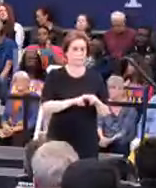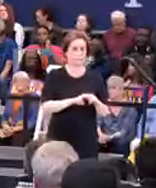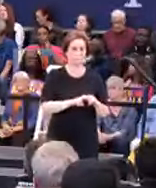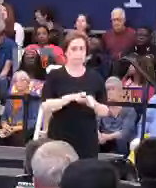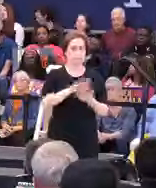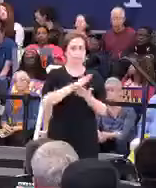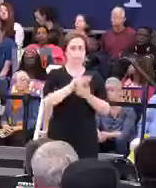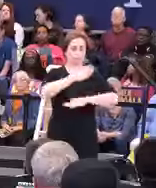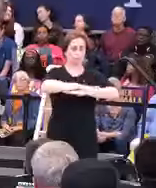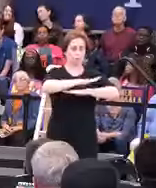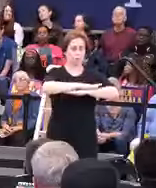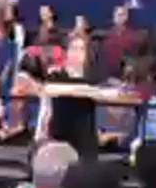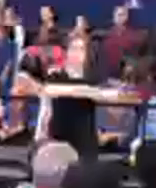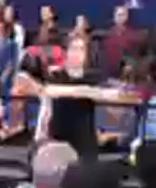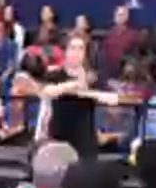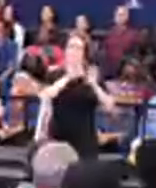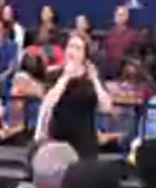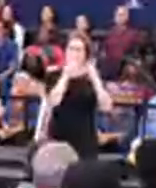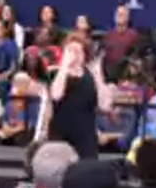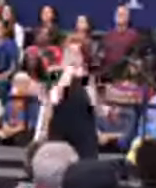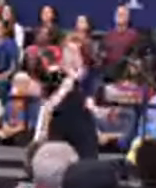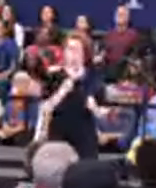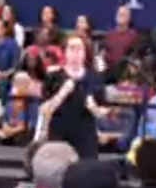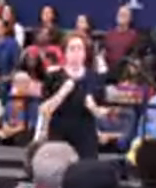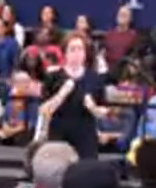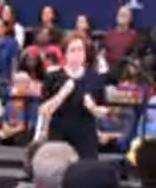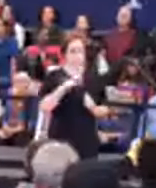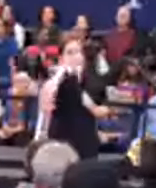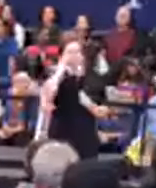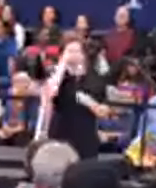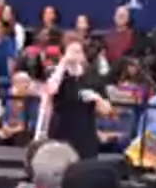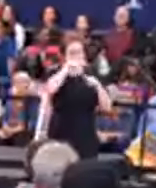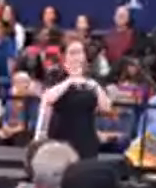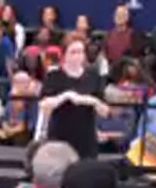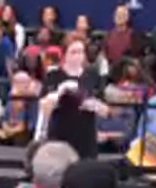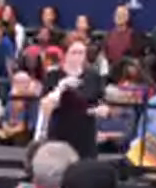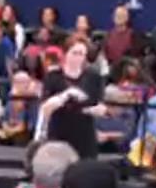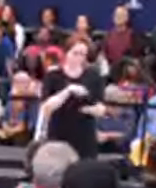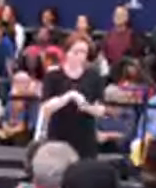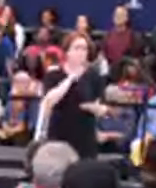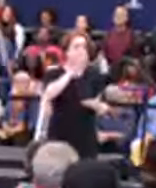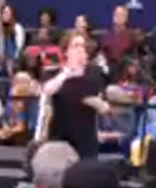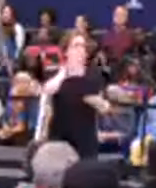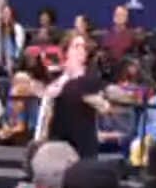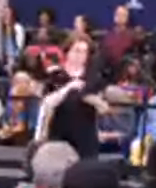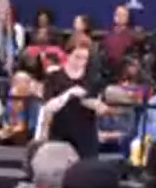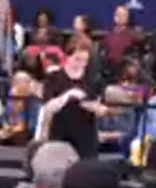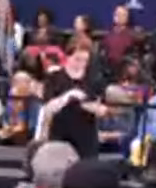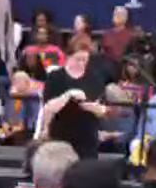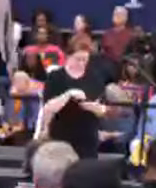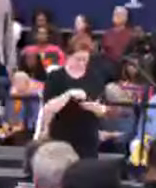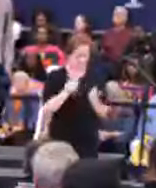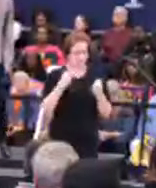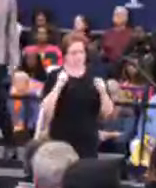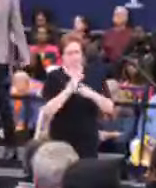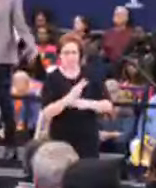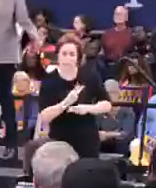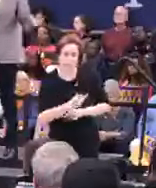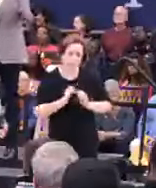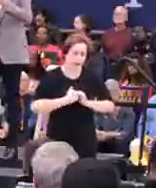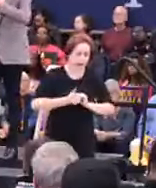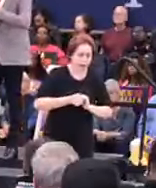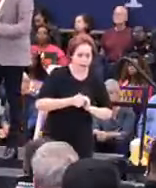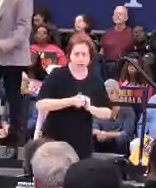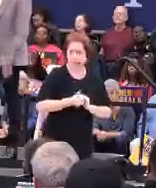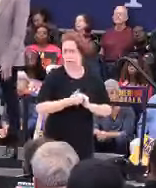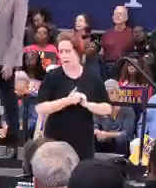table after everybody has gone to sleep, looking at the bills, and trying to figure out how he's going to